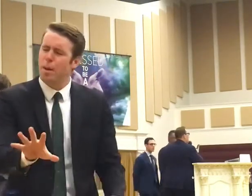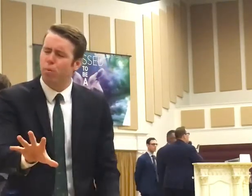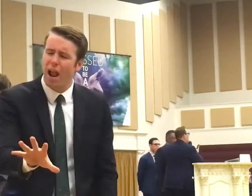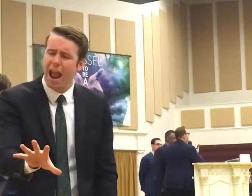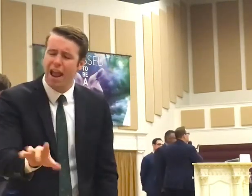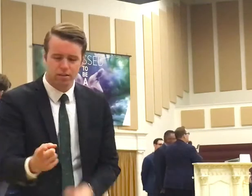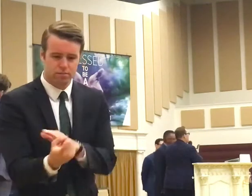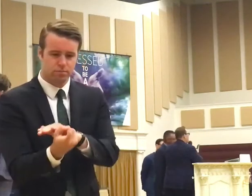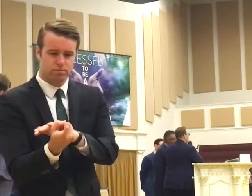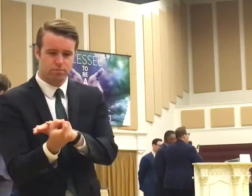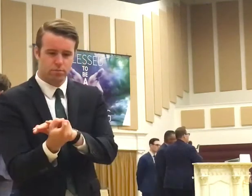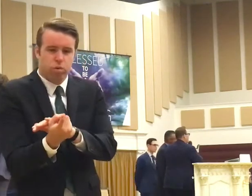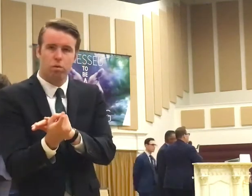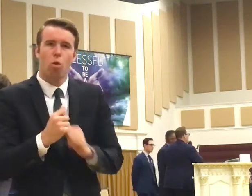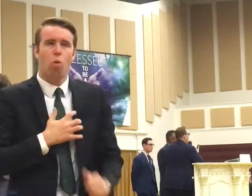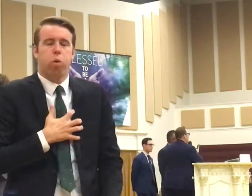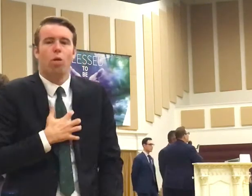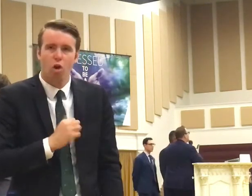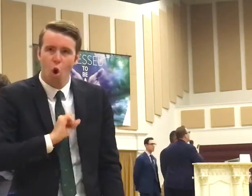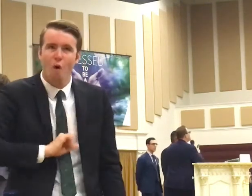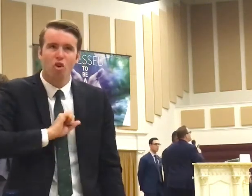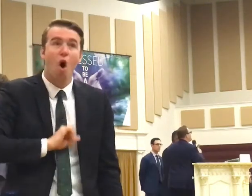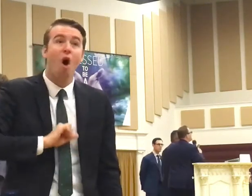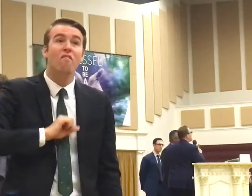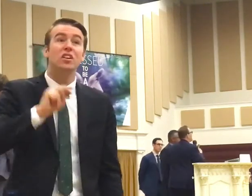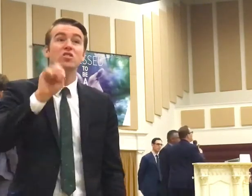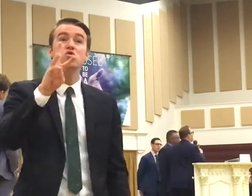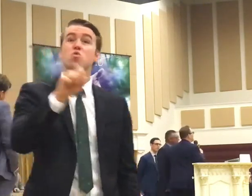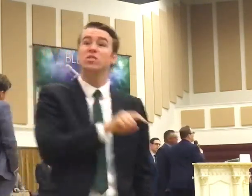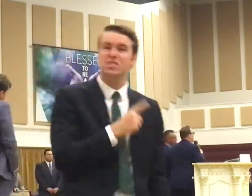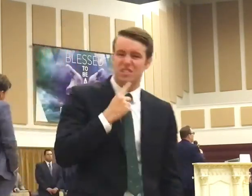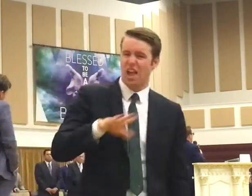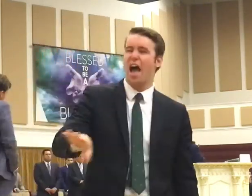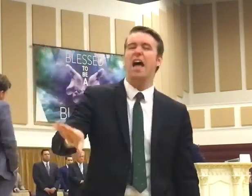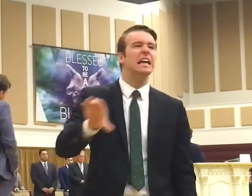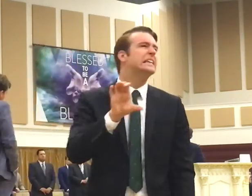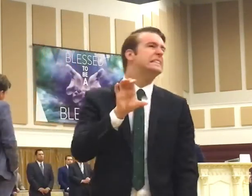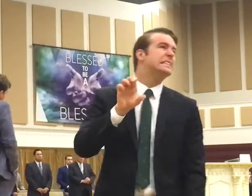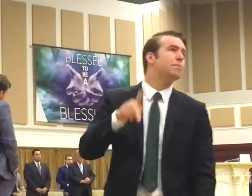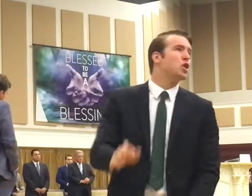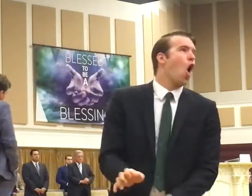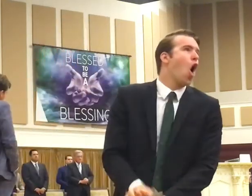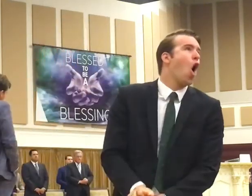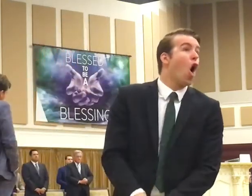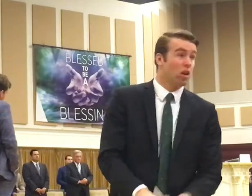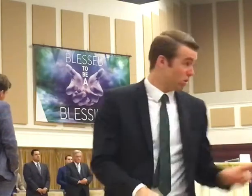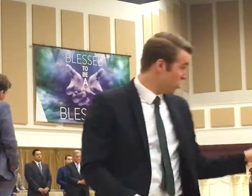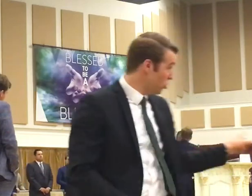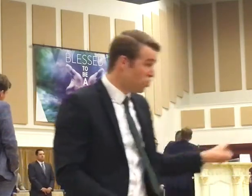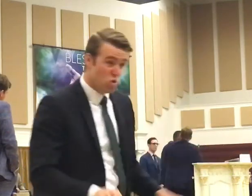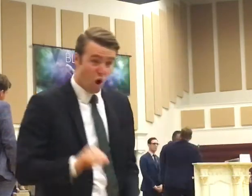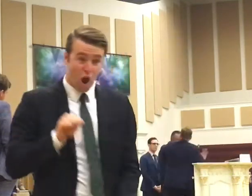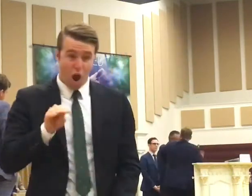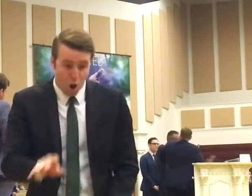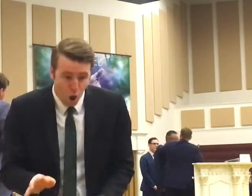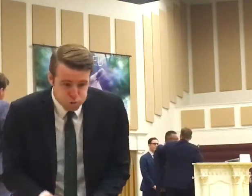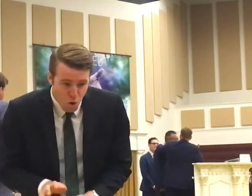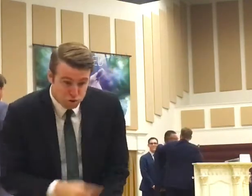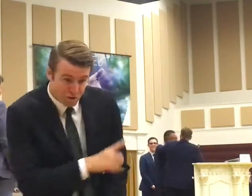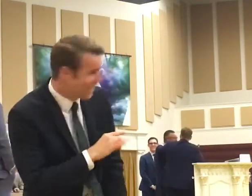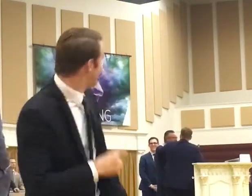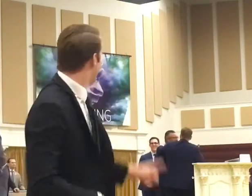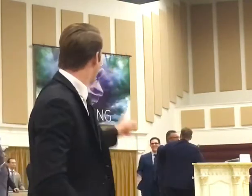the dead body started coughing. The news media said they did CPR. Did your lips ever touch that woman's lips?